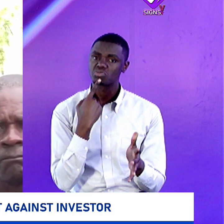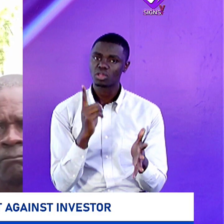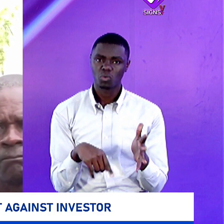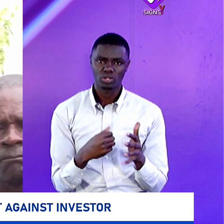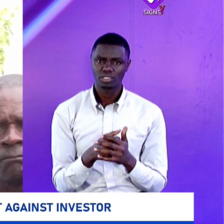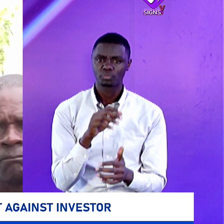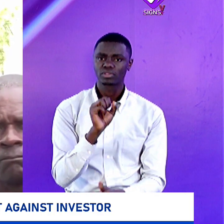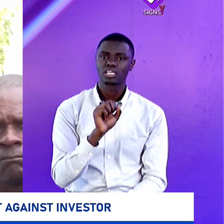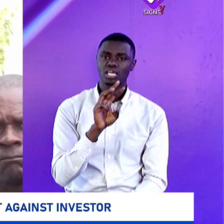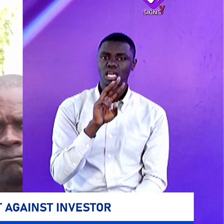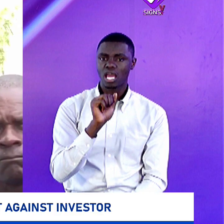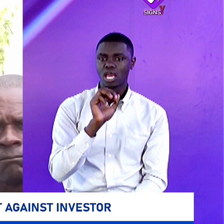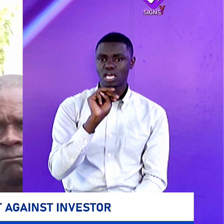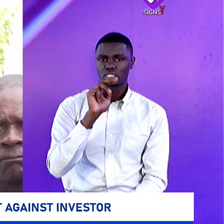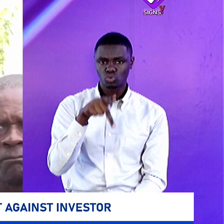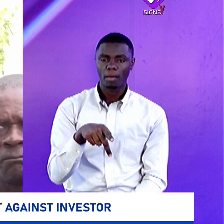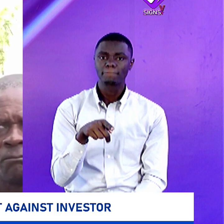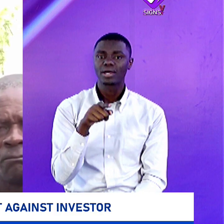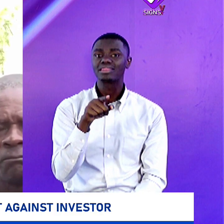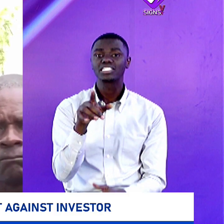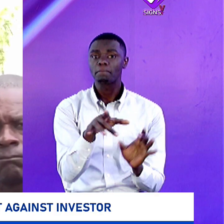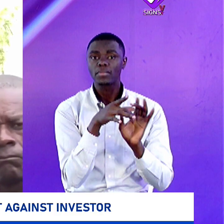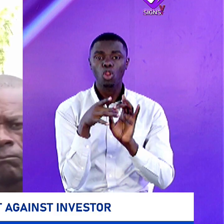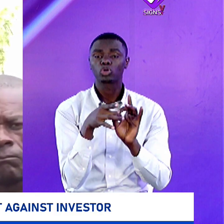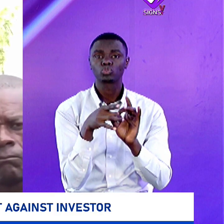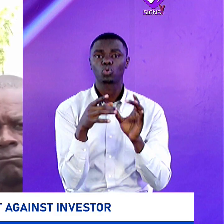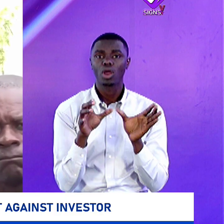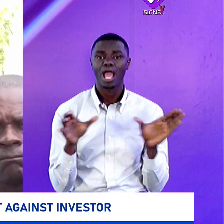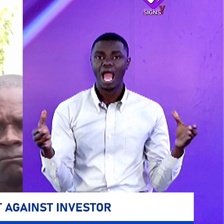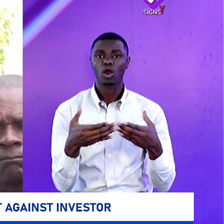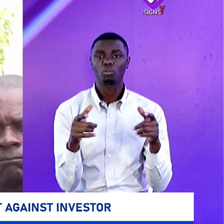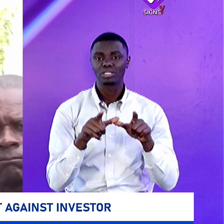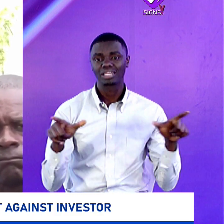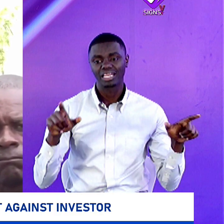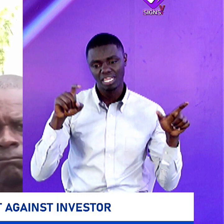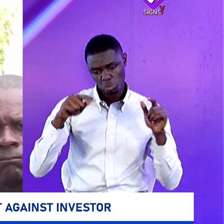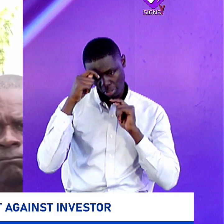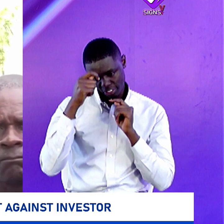the swamp belongs to our people. It's a community land, and that must be respected.